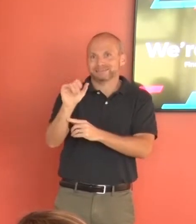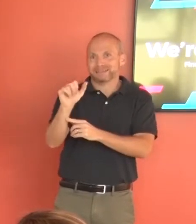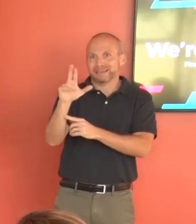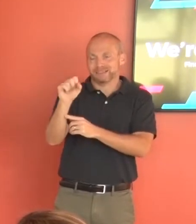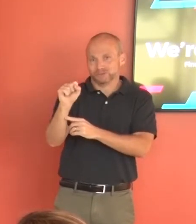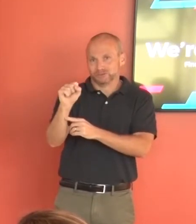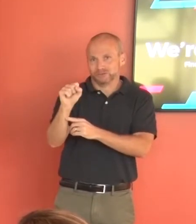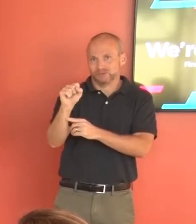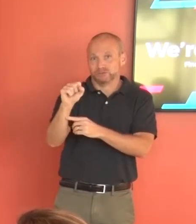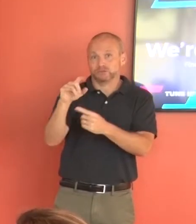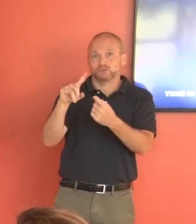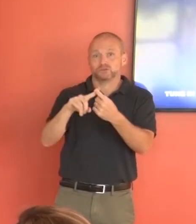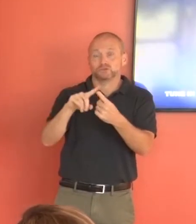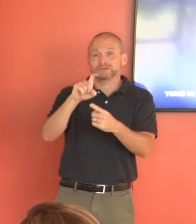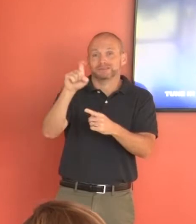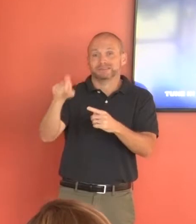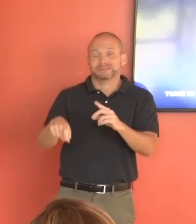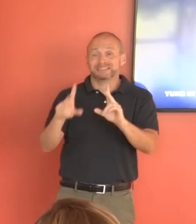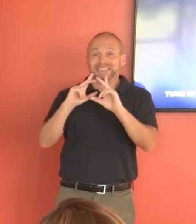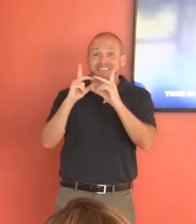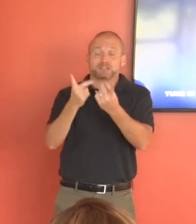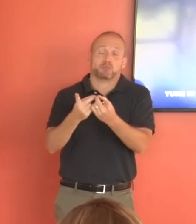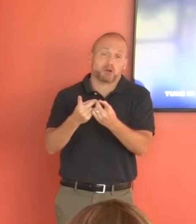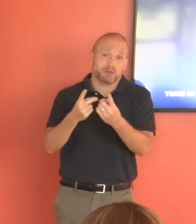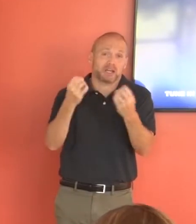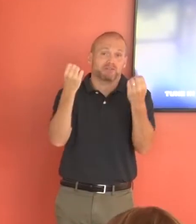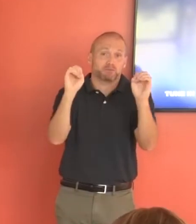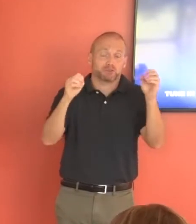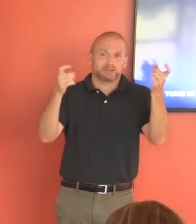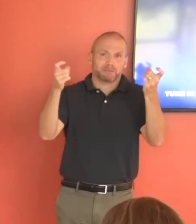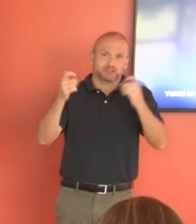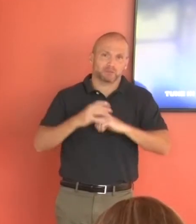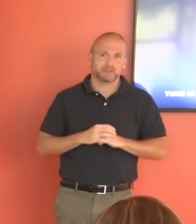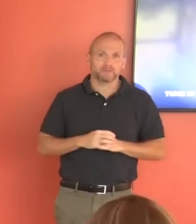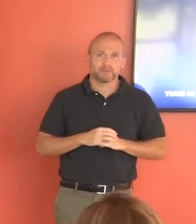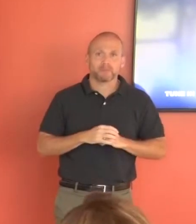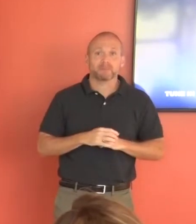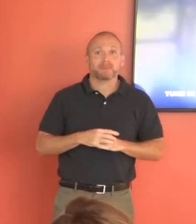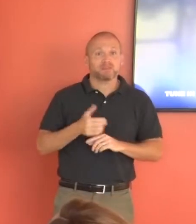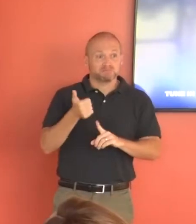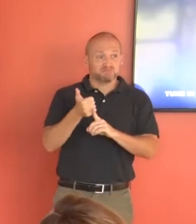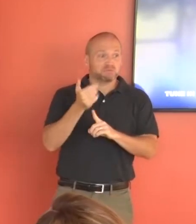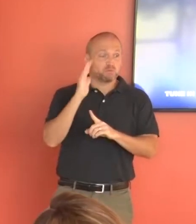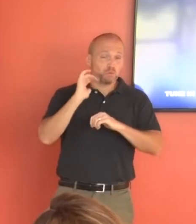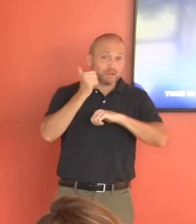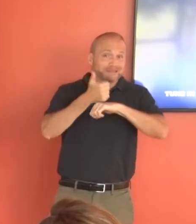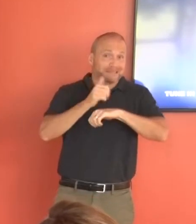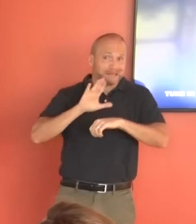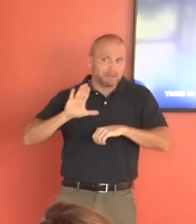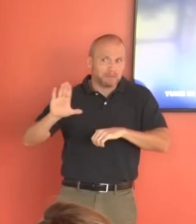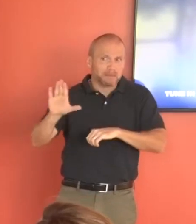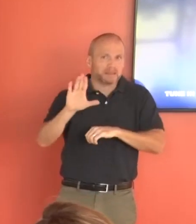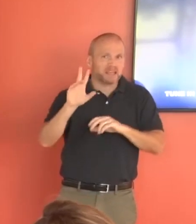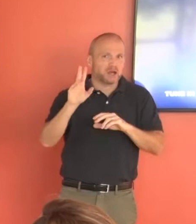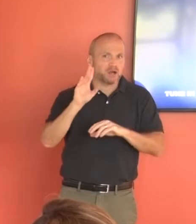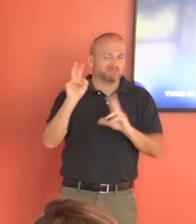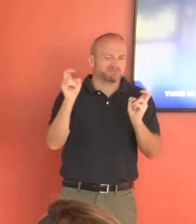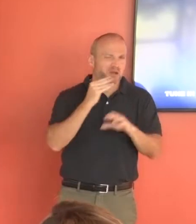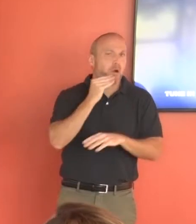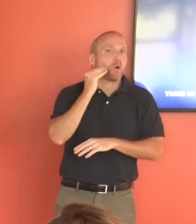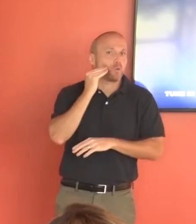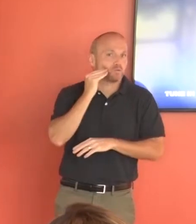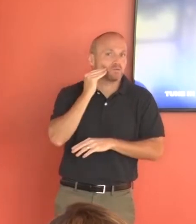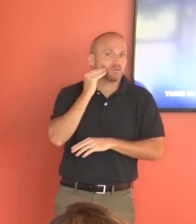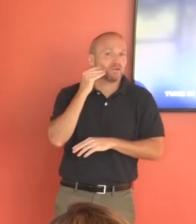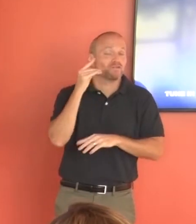to the Texas Department of Emergency Management. So they will construct their home for the state of Texas, or